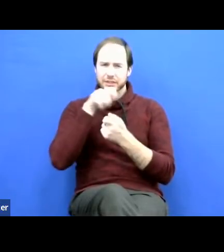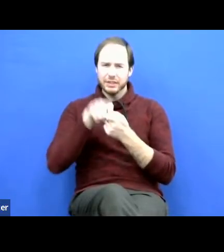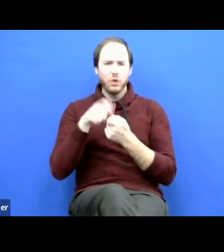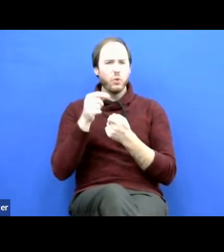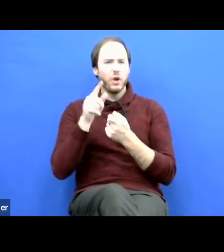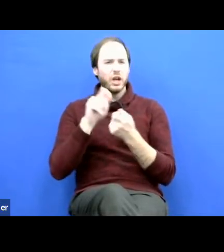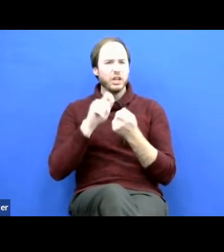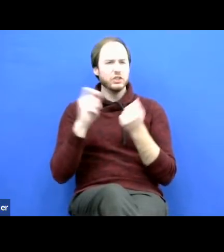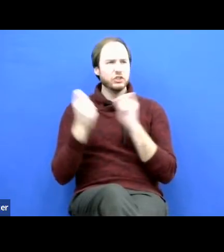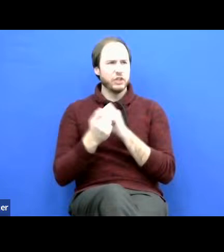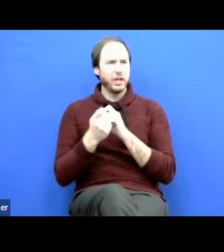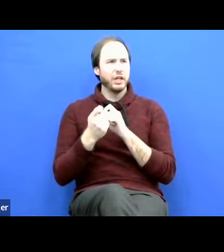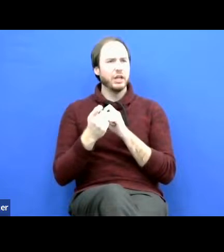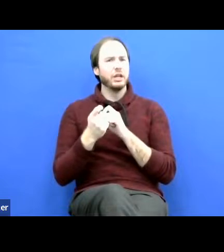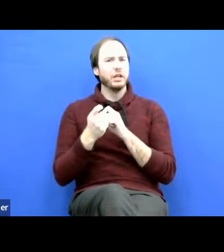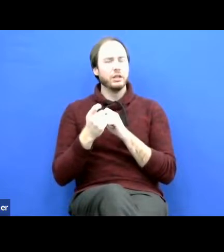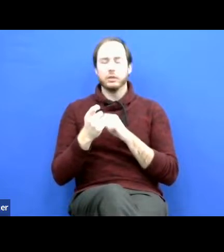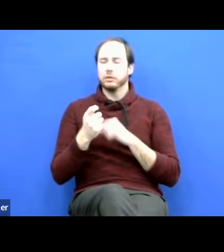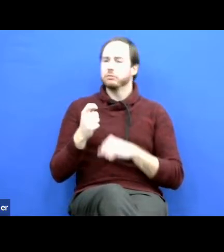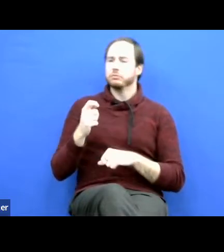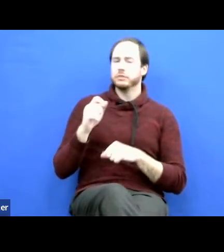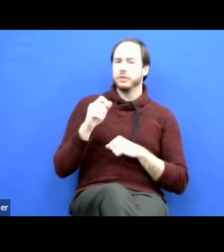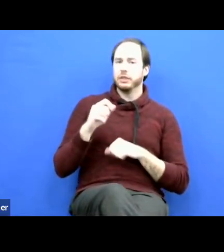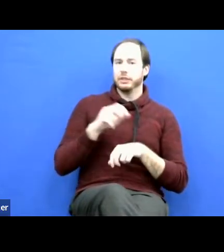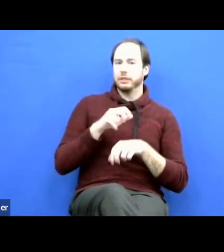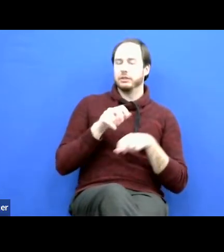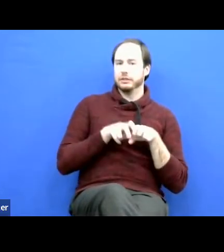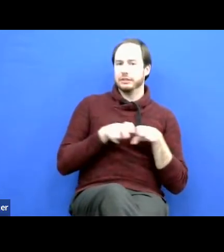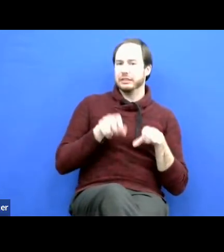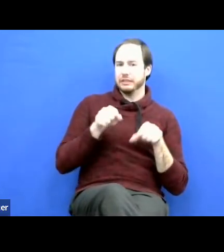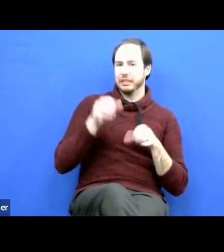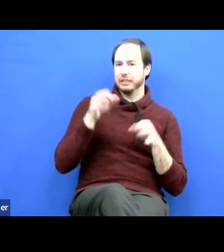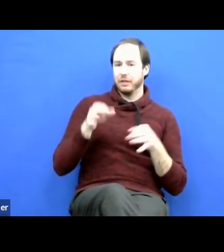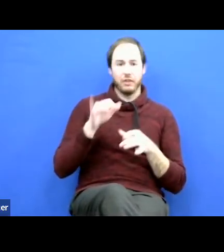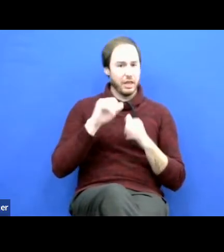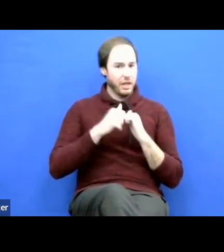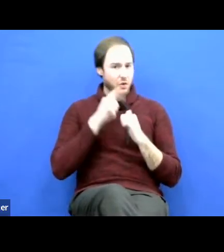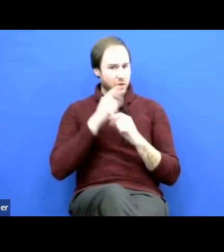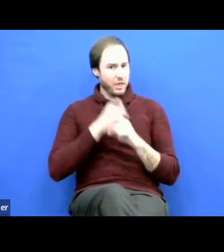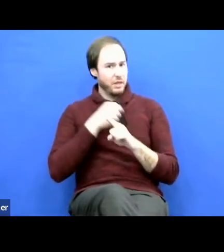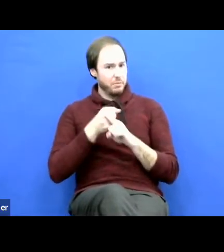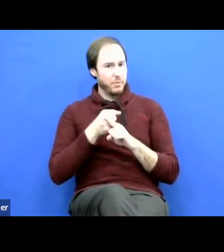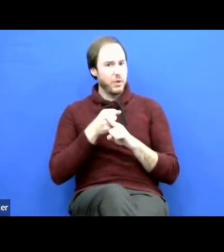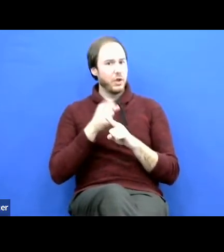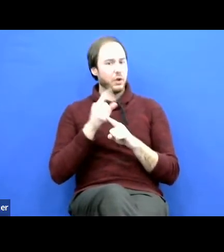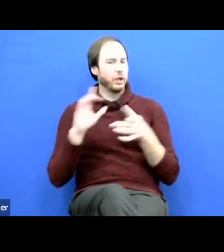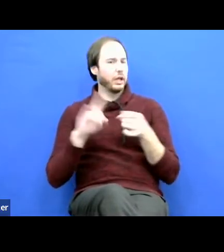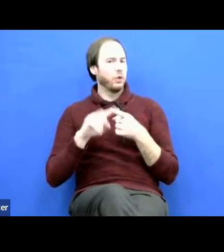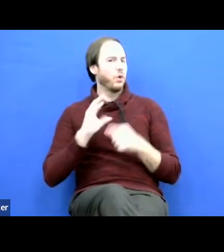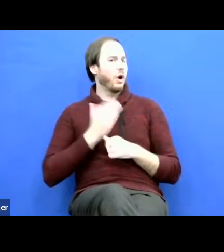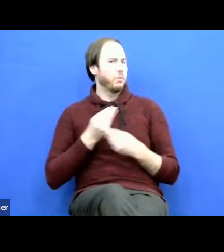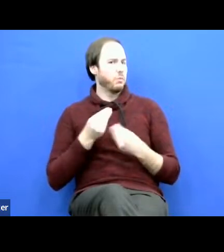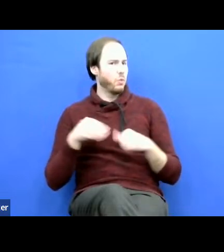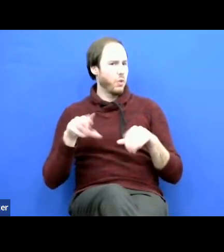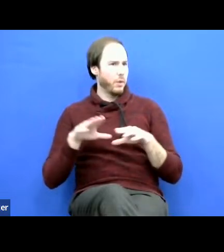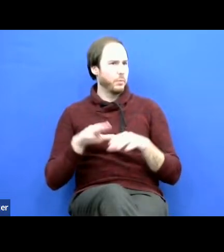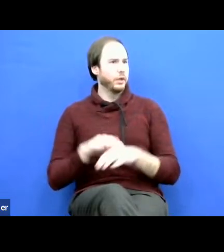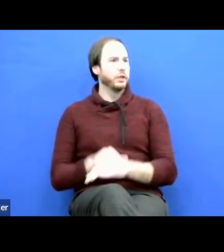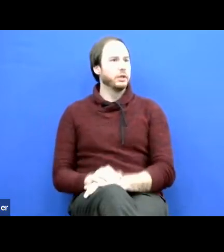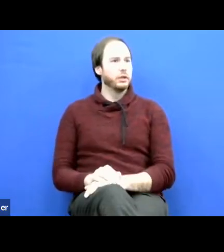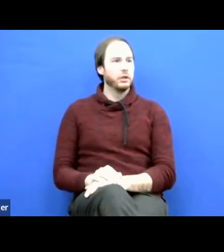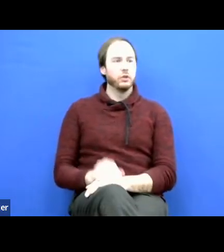been changed on the array? Absolutely. I can. And how does that impact where it connects to our property?